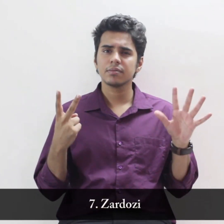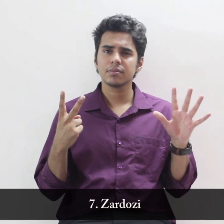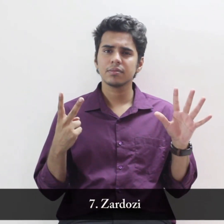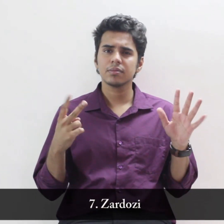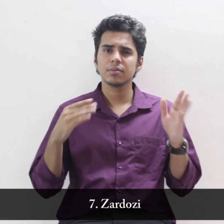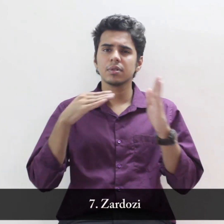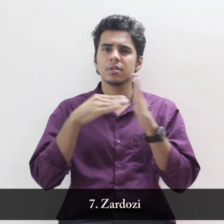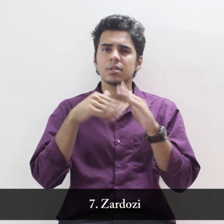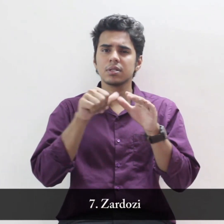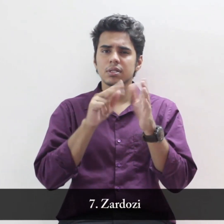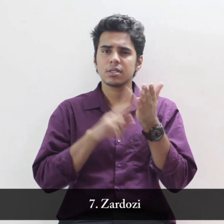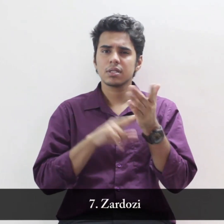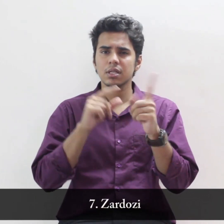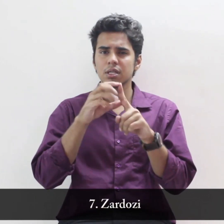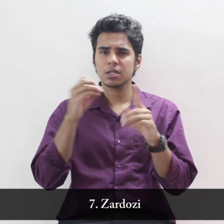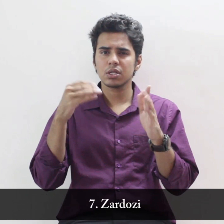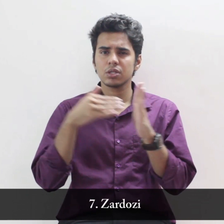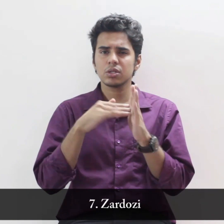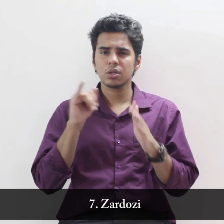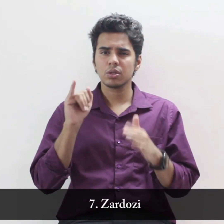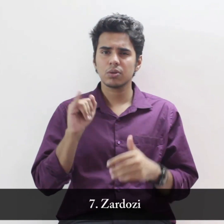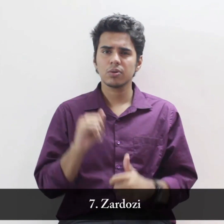Number 7. Zardozi.